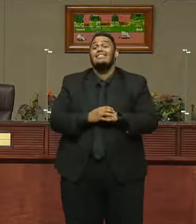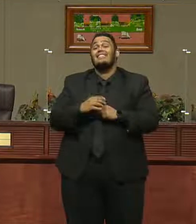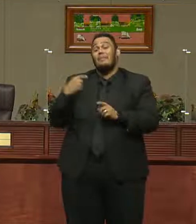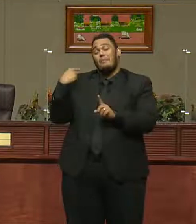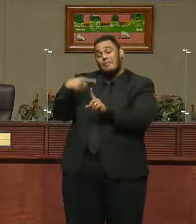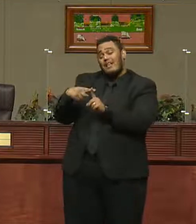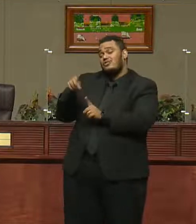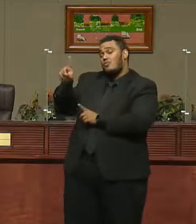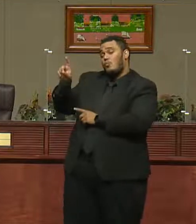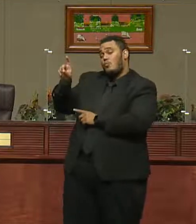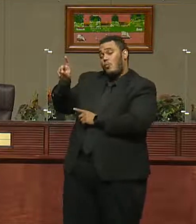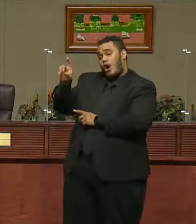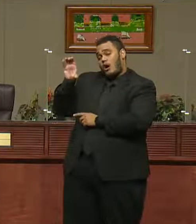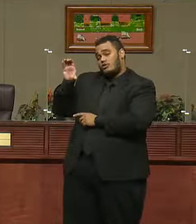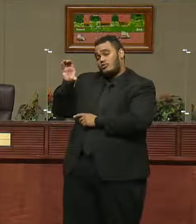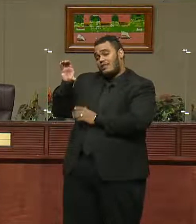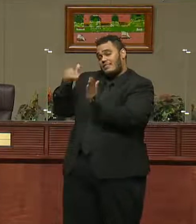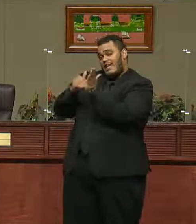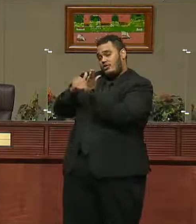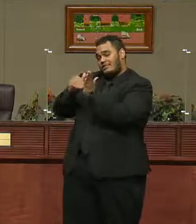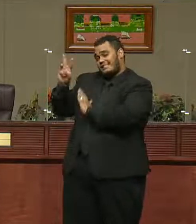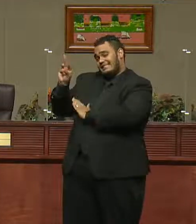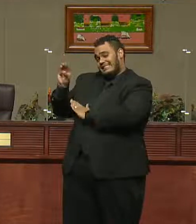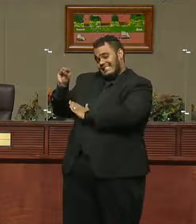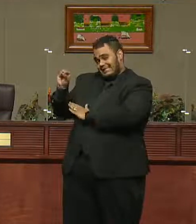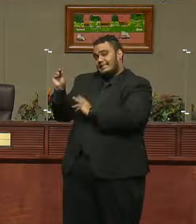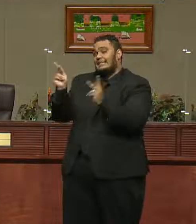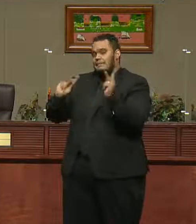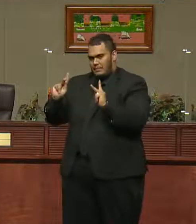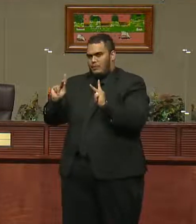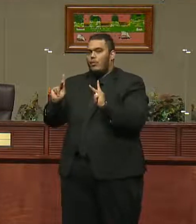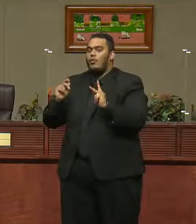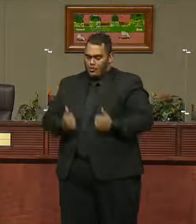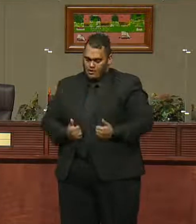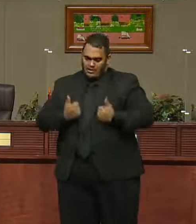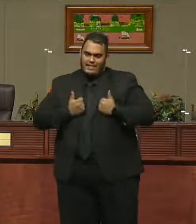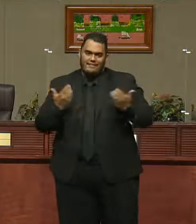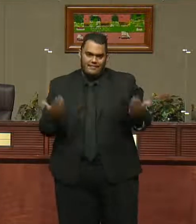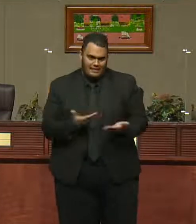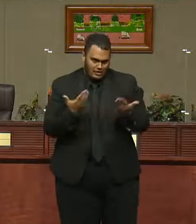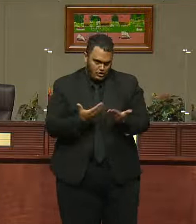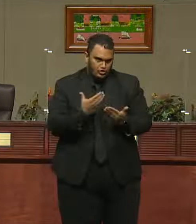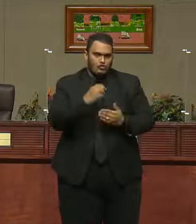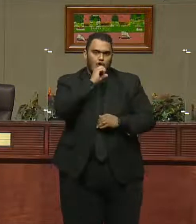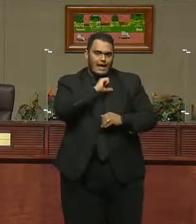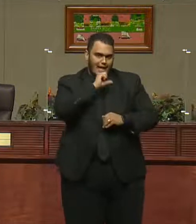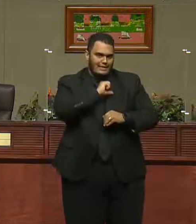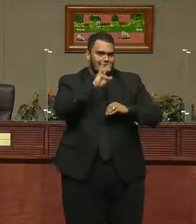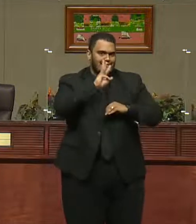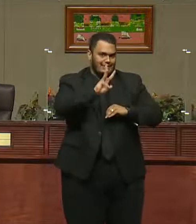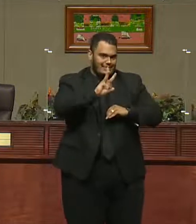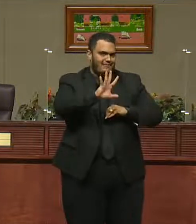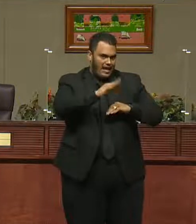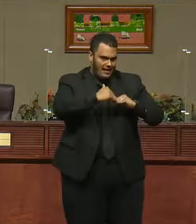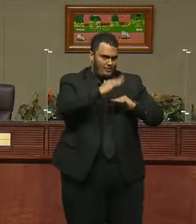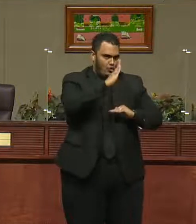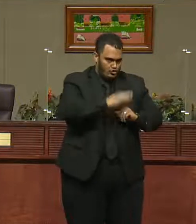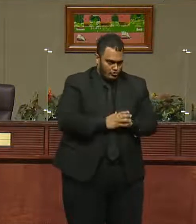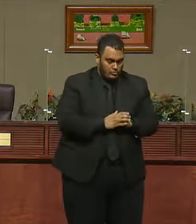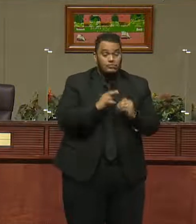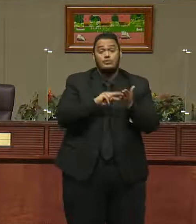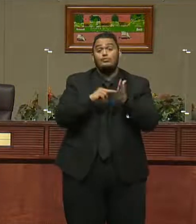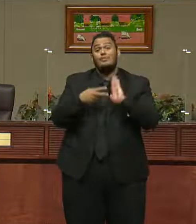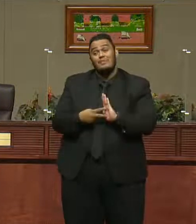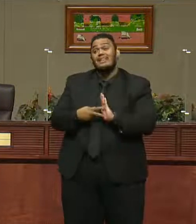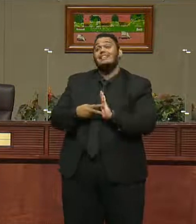100,060 of those have been administered to Orange County residents who are 65 and older. So that brings it up to 41%